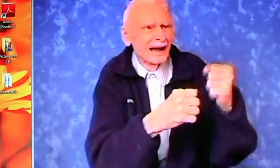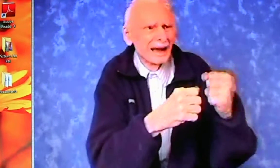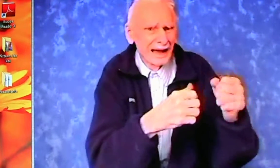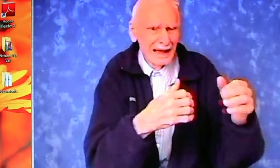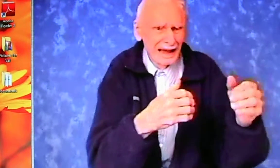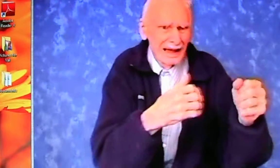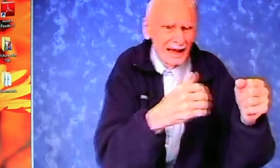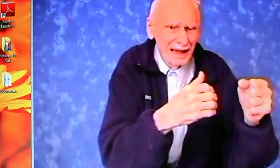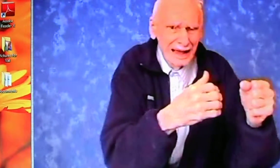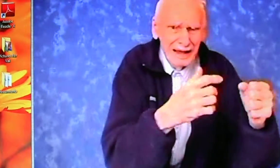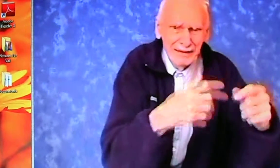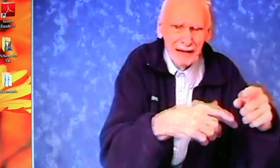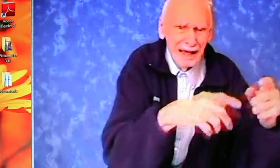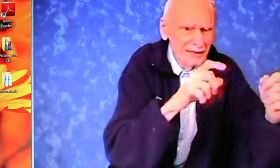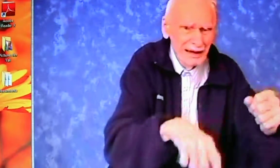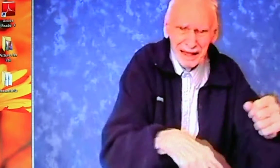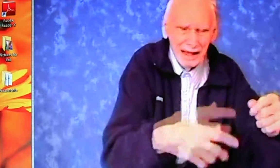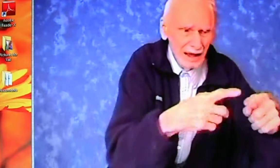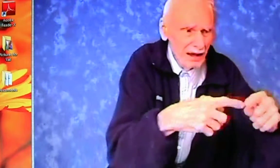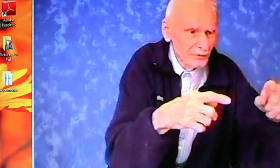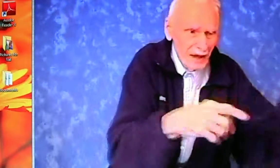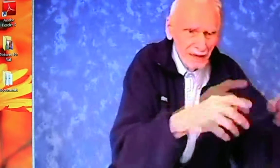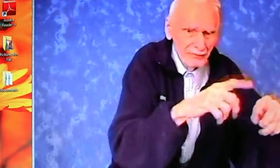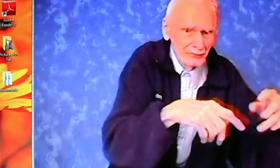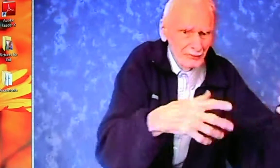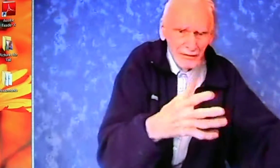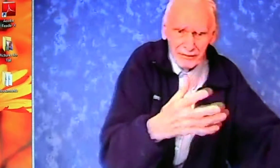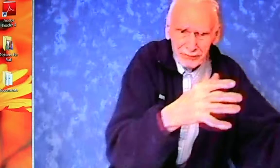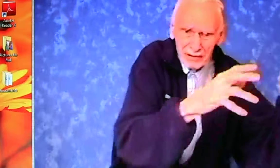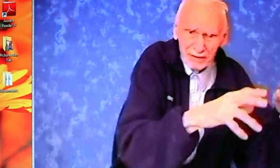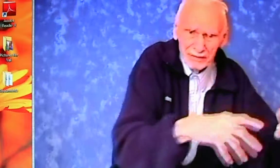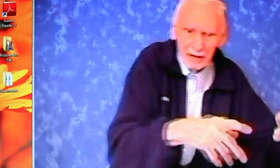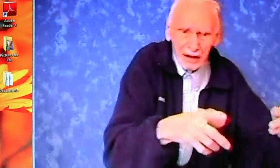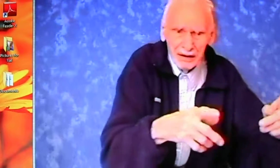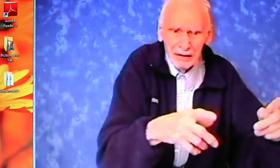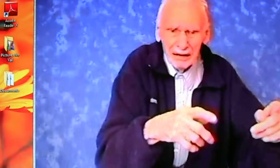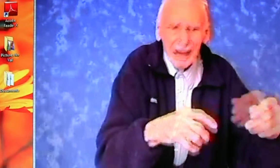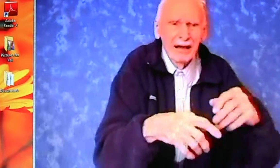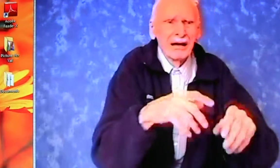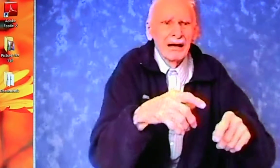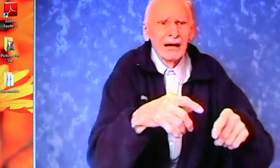And I remember not wanting to let go, and I couldn't.